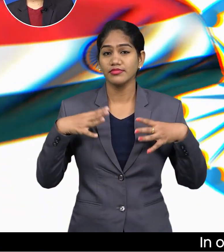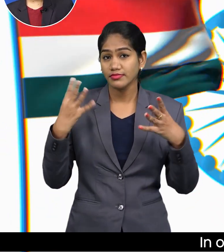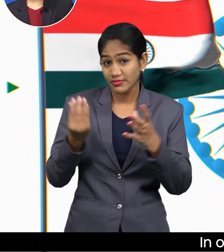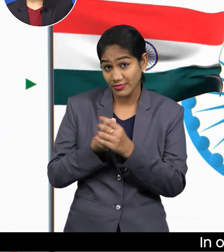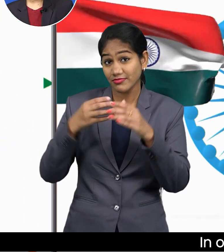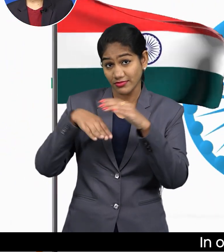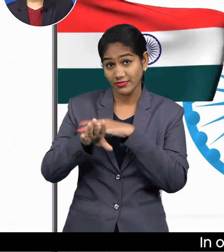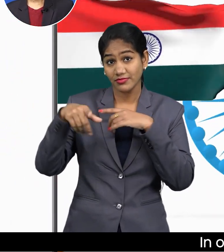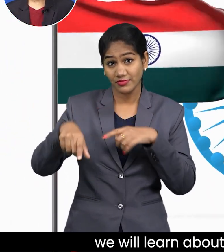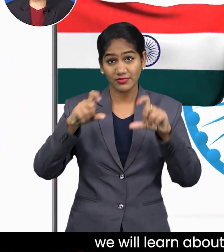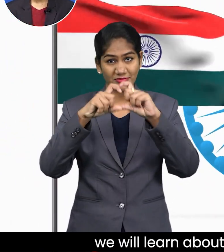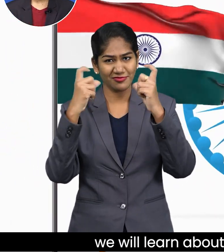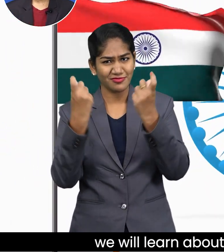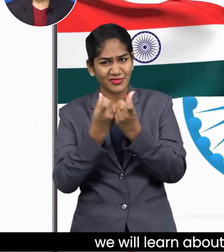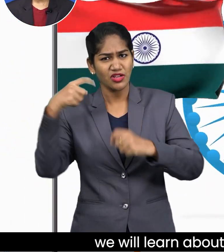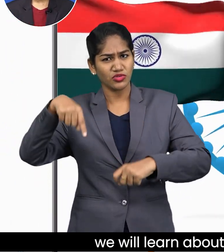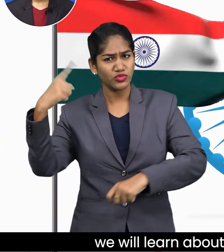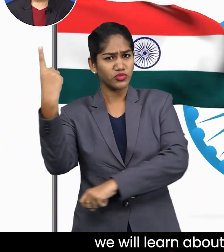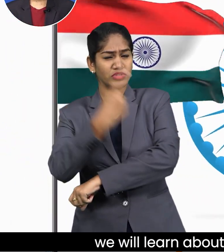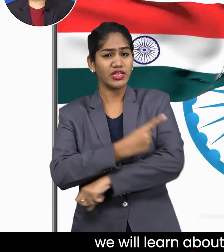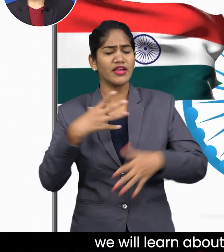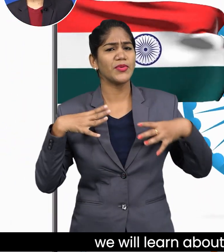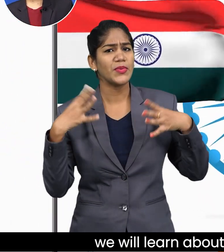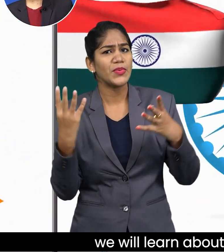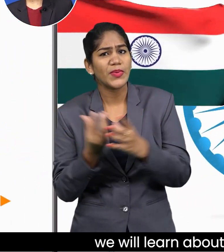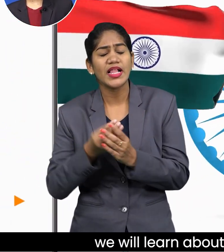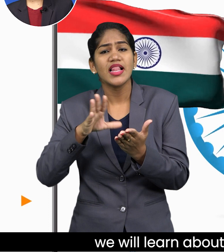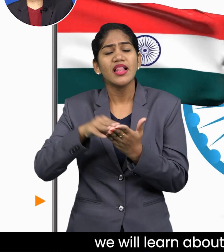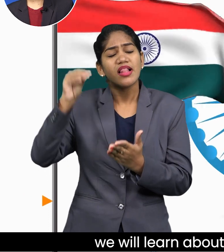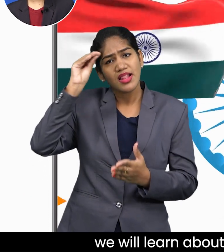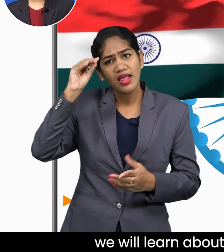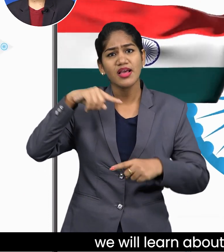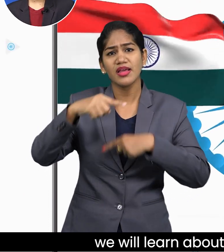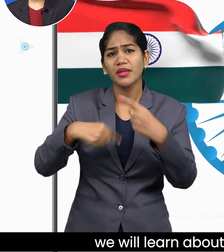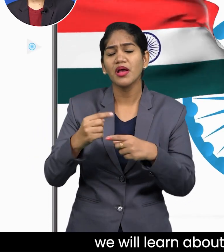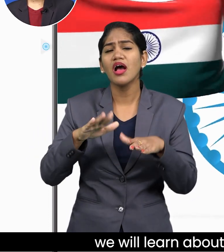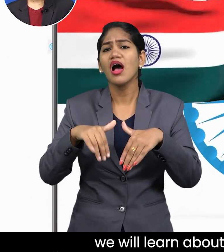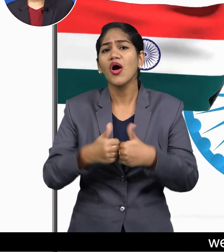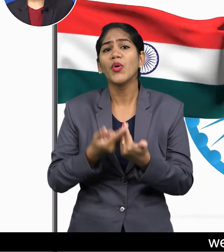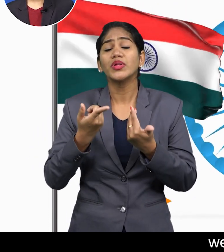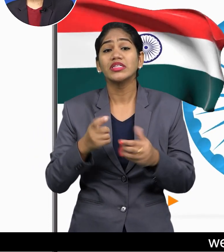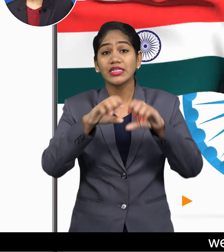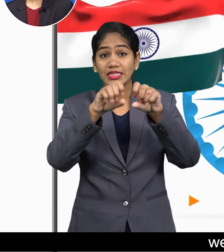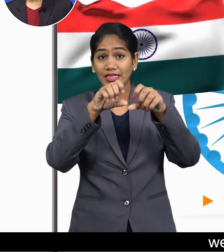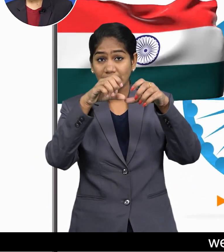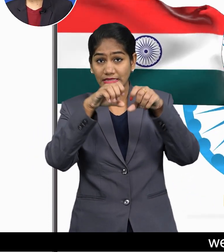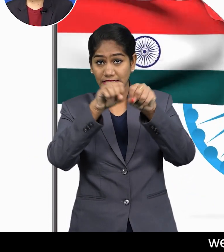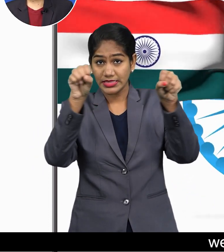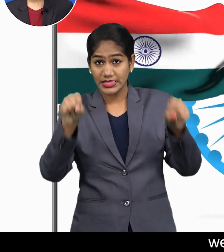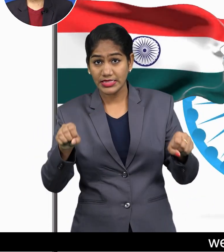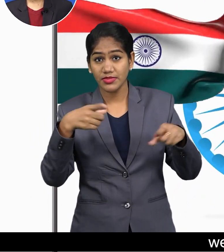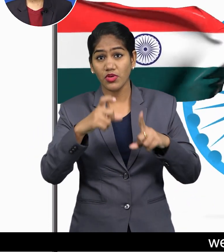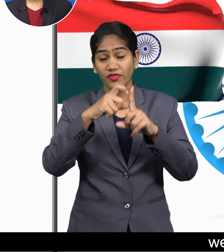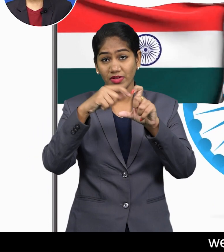In our session today, we will learn about how the systems of democracy were put in